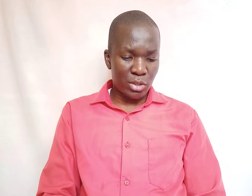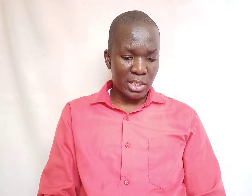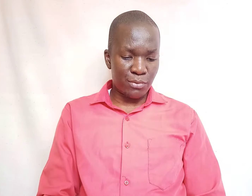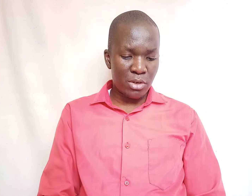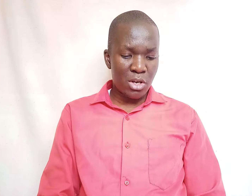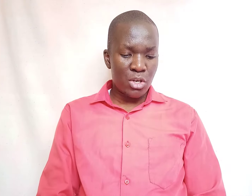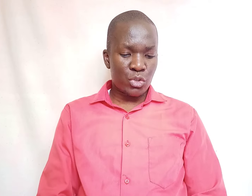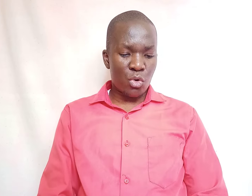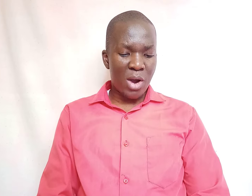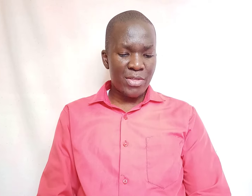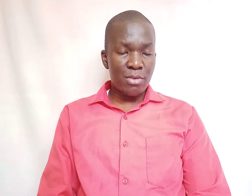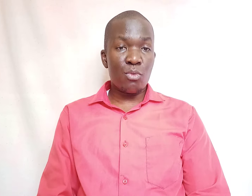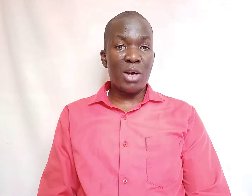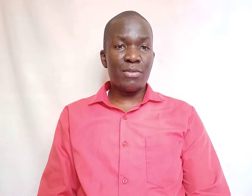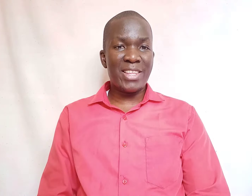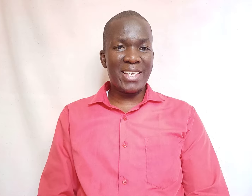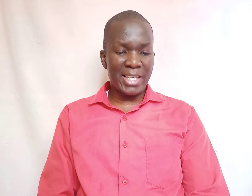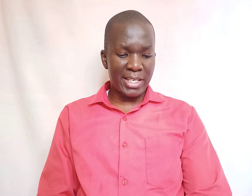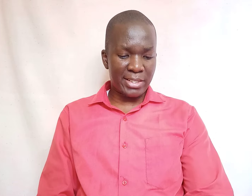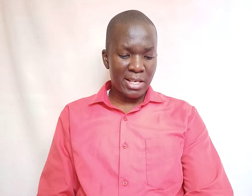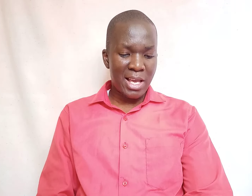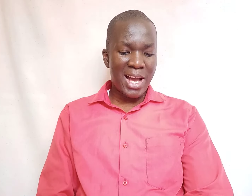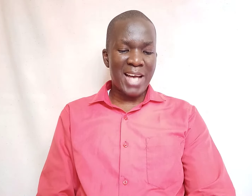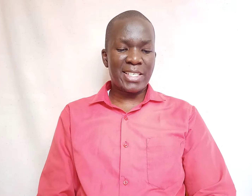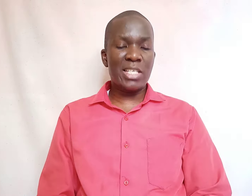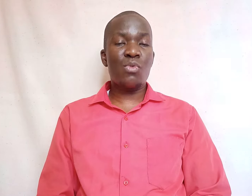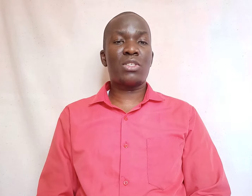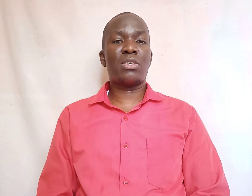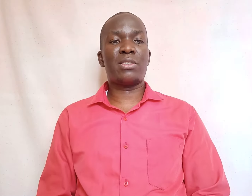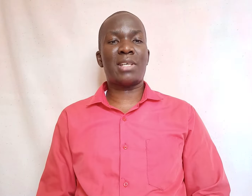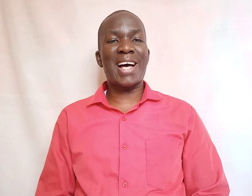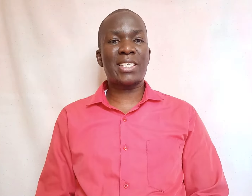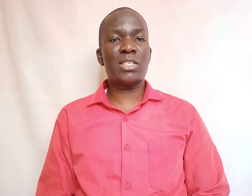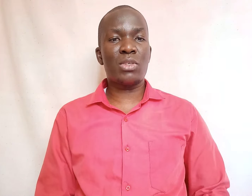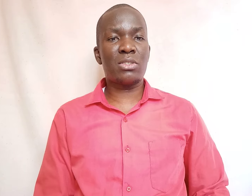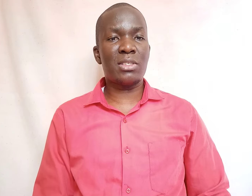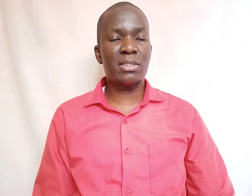yourself. So one of the things is asking questions.